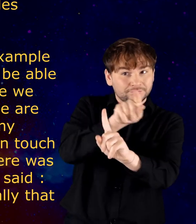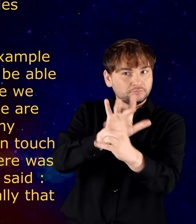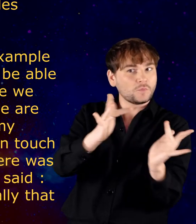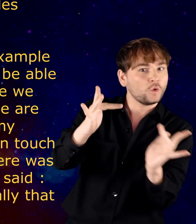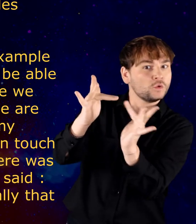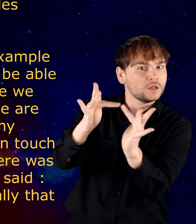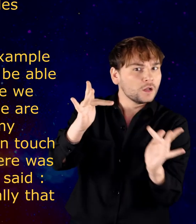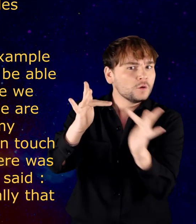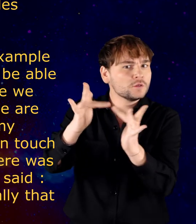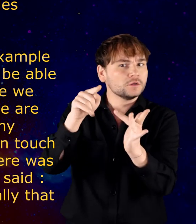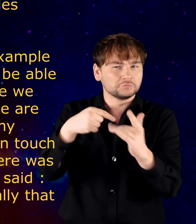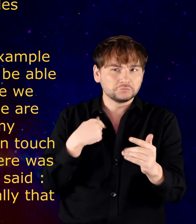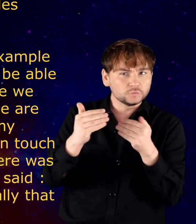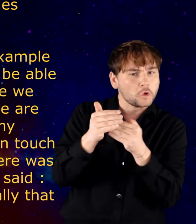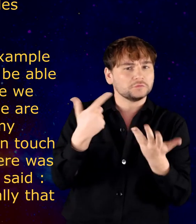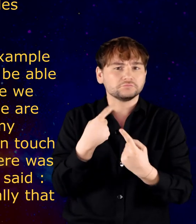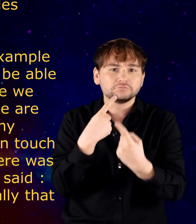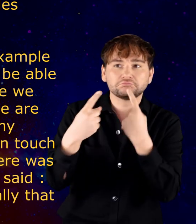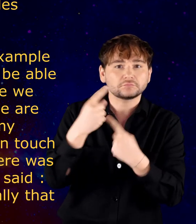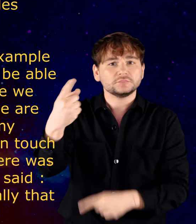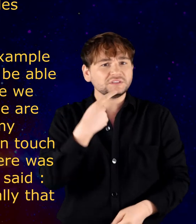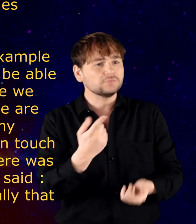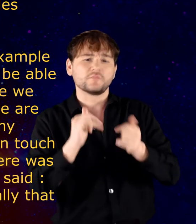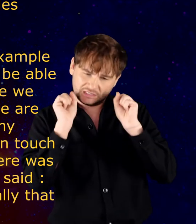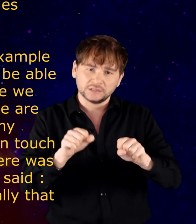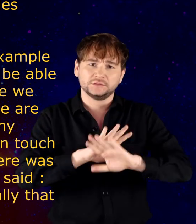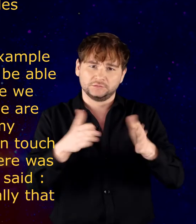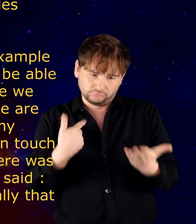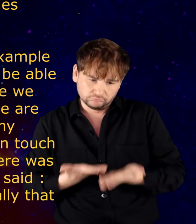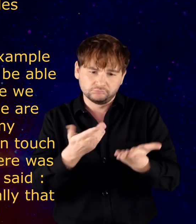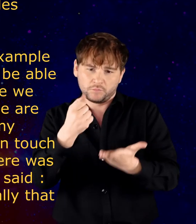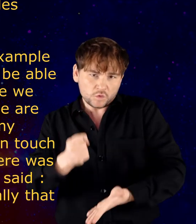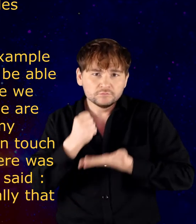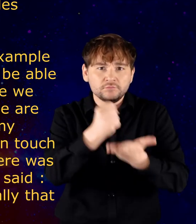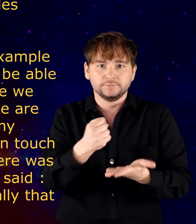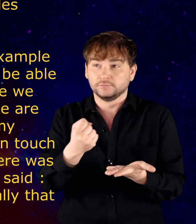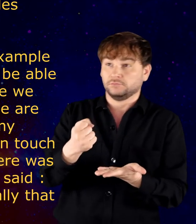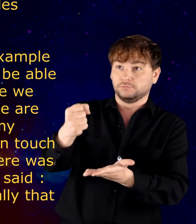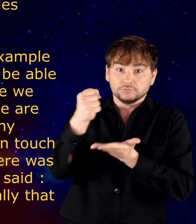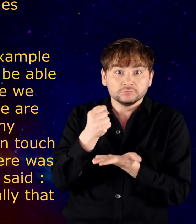minister, who, you know, in a discussion of maybe 3 minutes, said, you get your money.